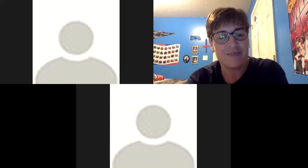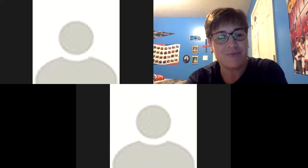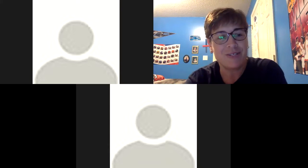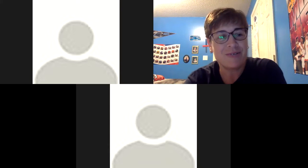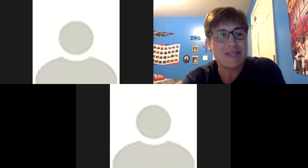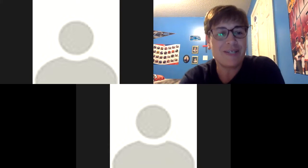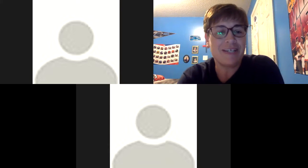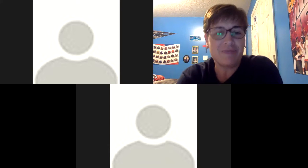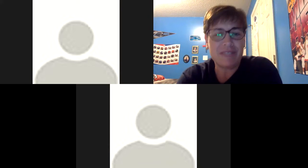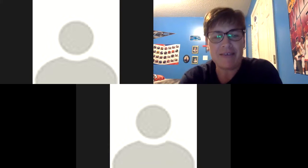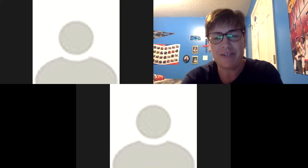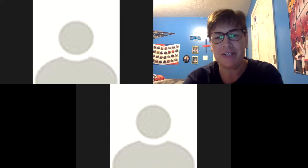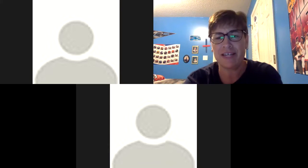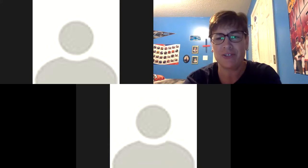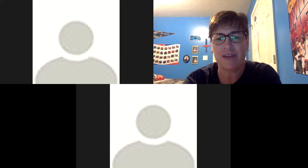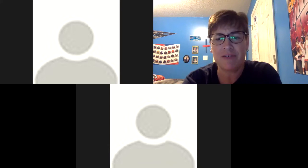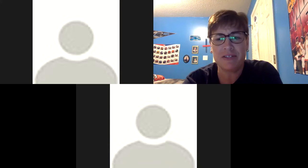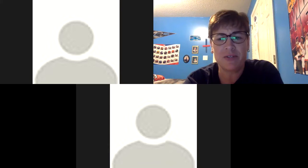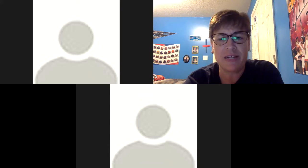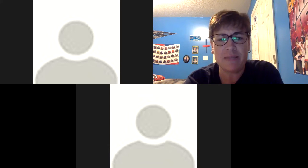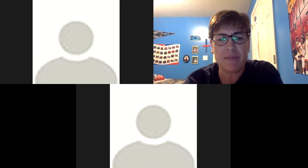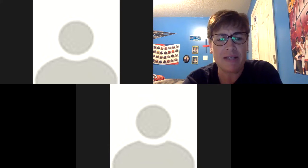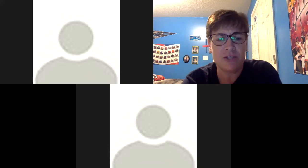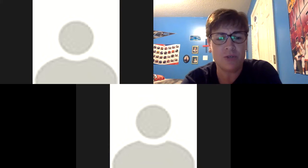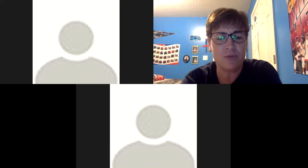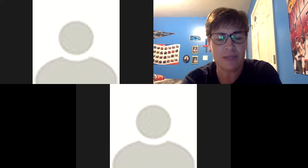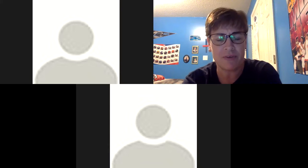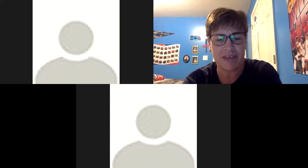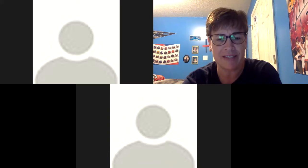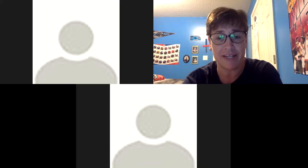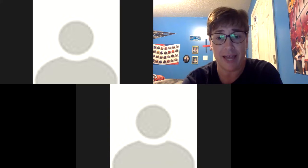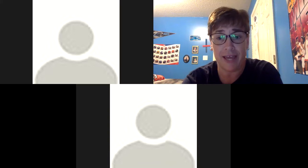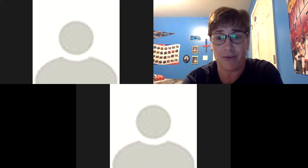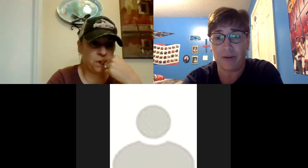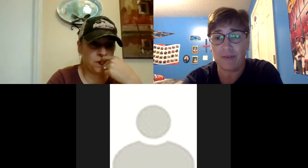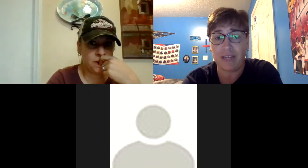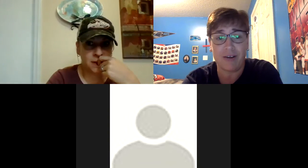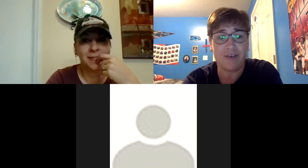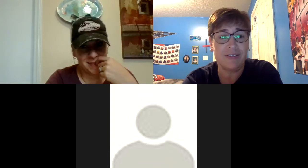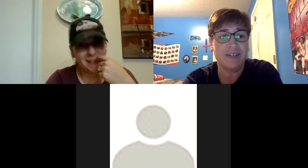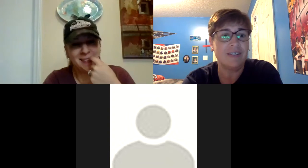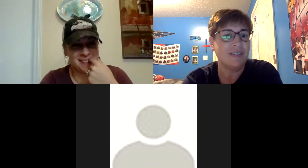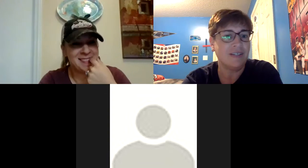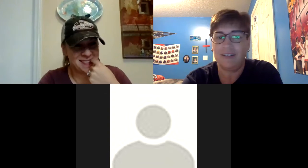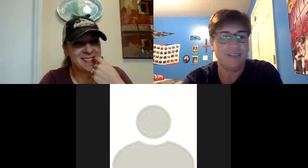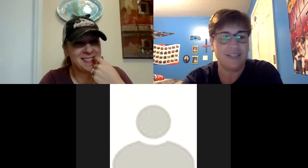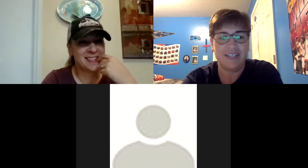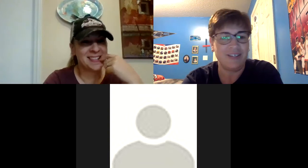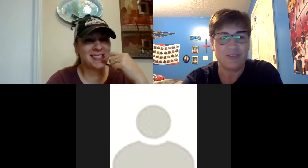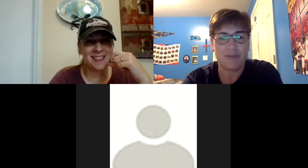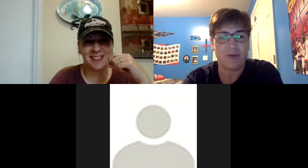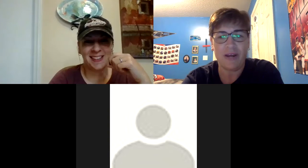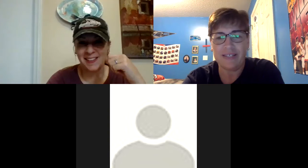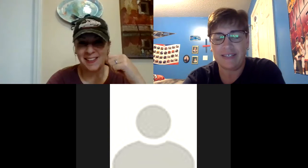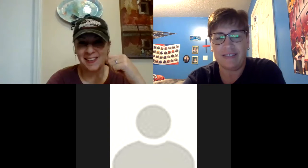Good. Everyone doing good? Everyone's having a good day, surviving all these crazy monsoons that we've had today or whatever they are. Yeah,